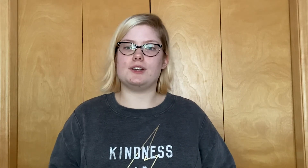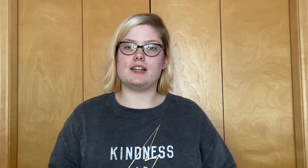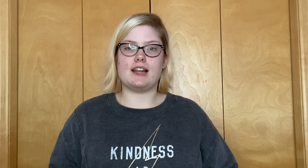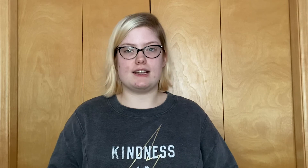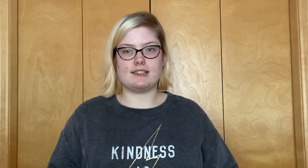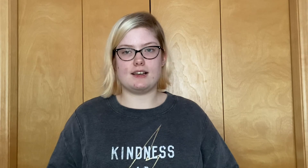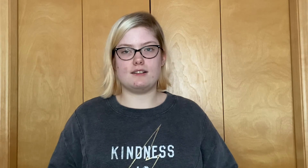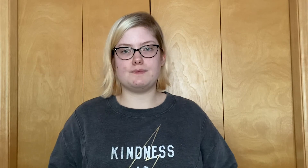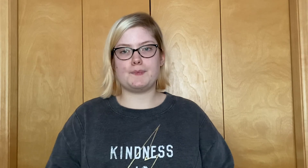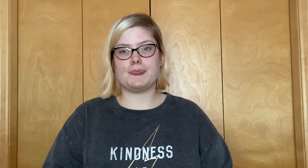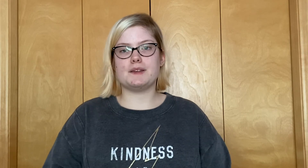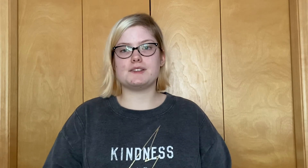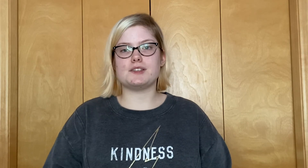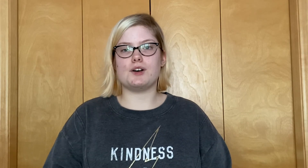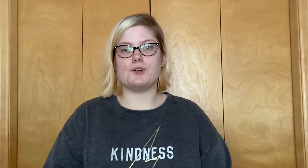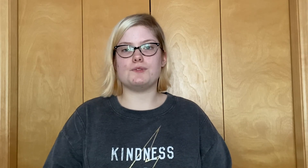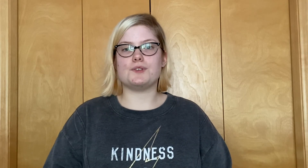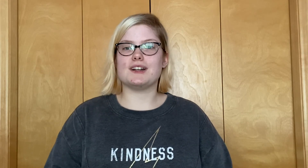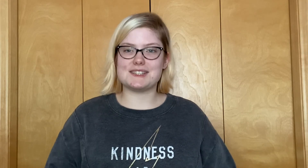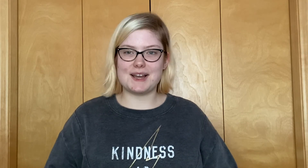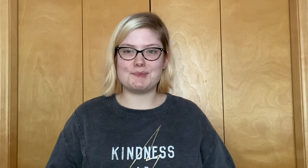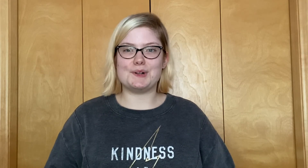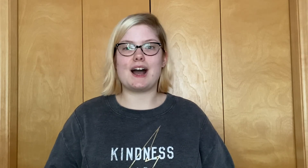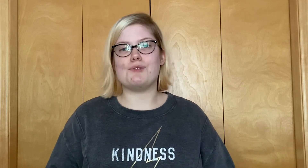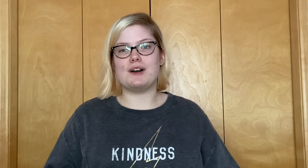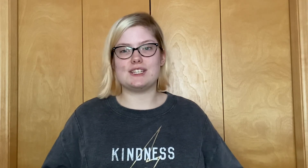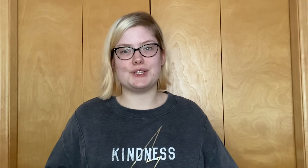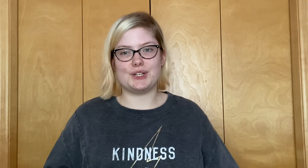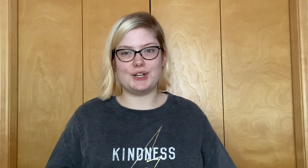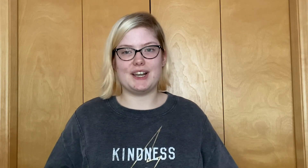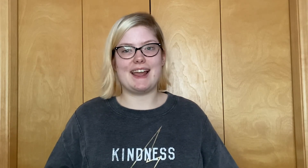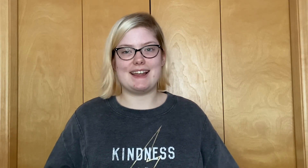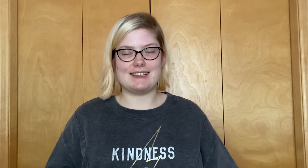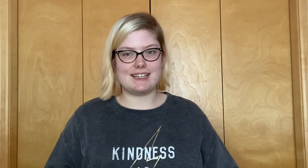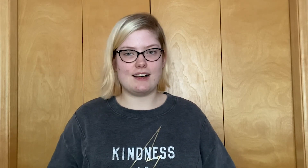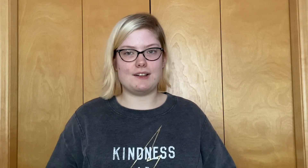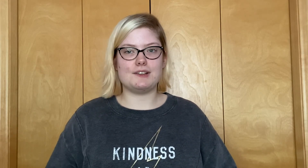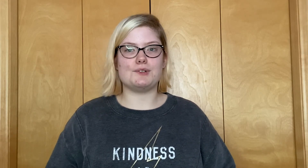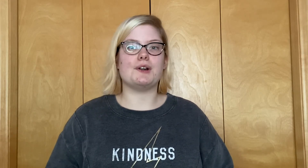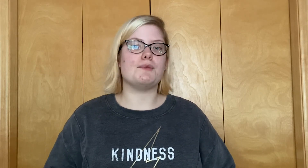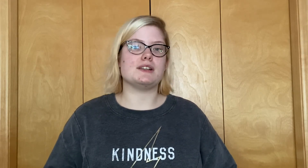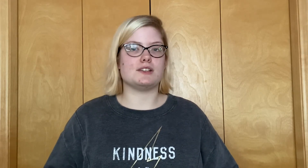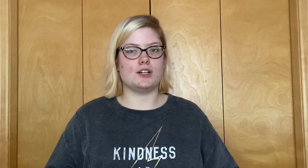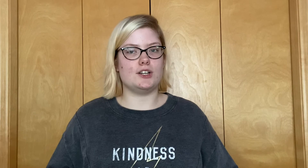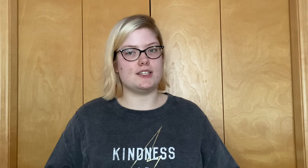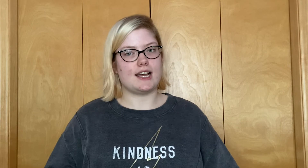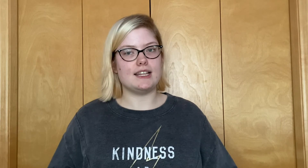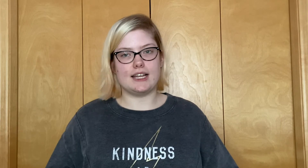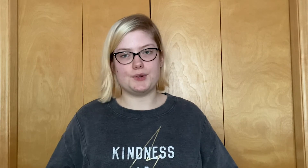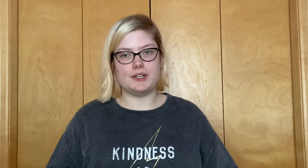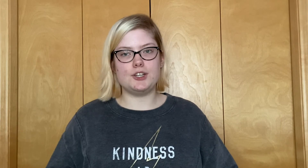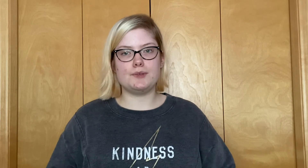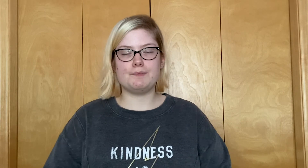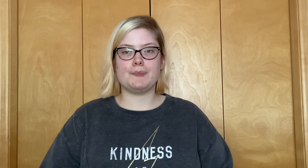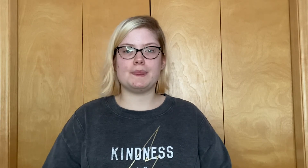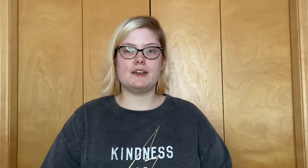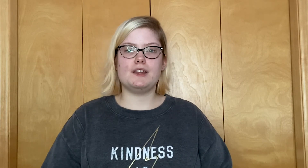in ASL. So for example, I want to learn ASL, or I want to learn sign language. You